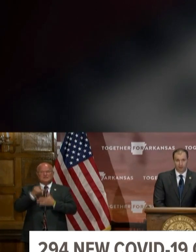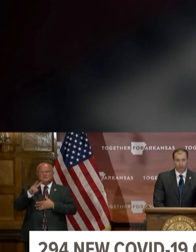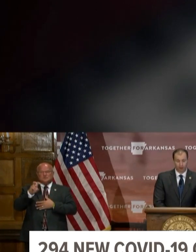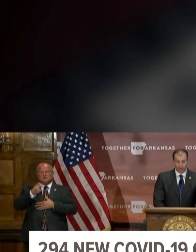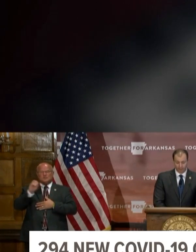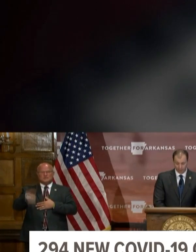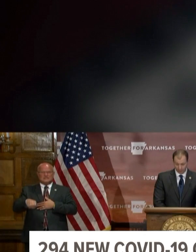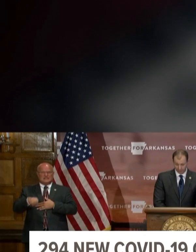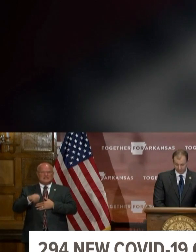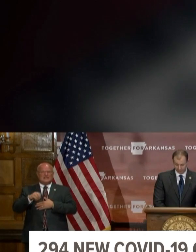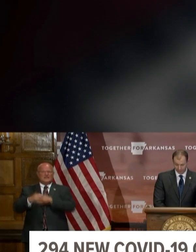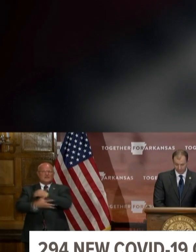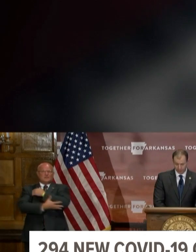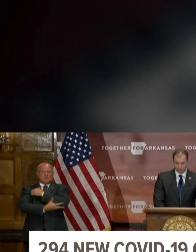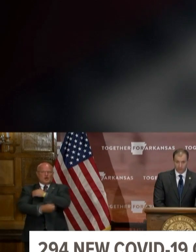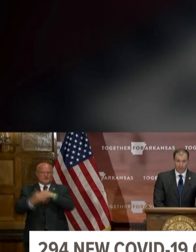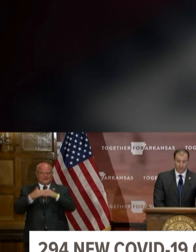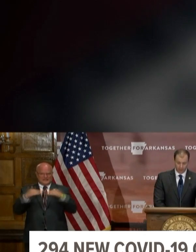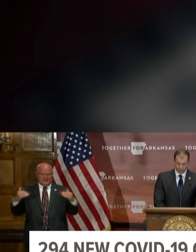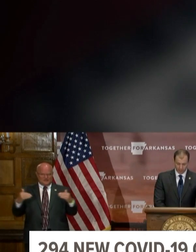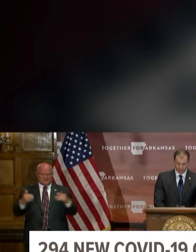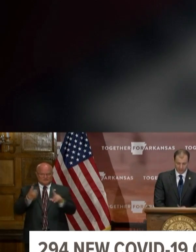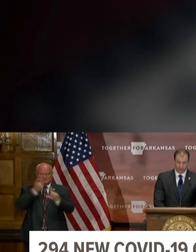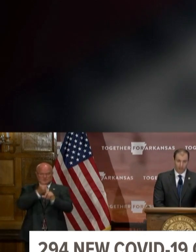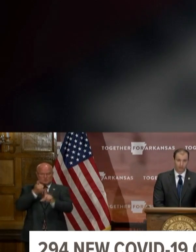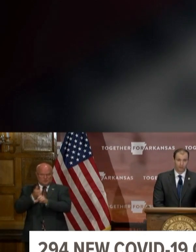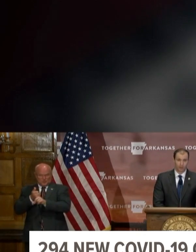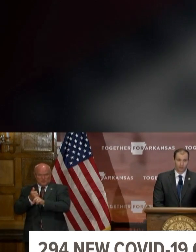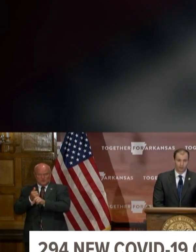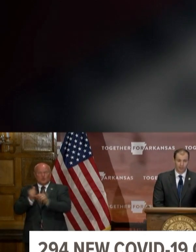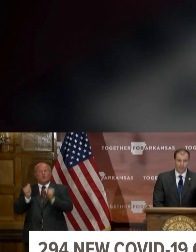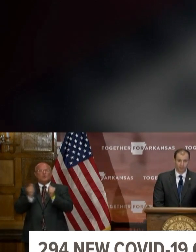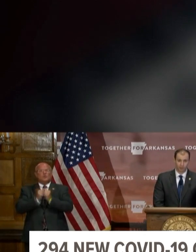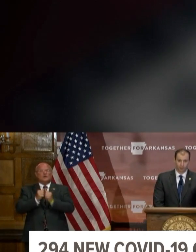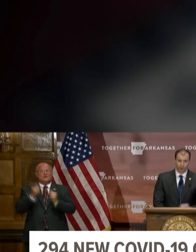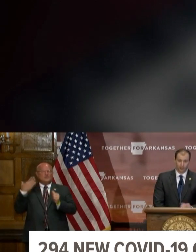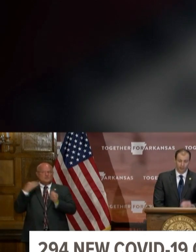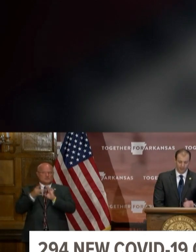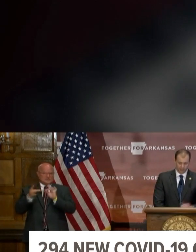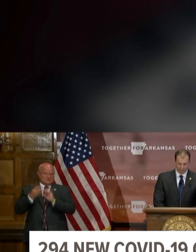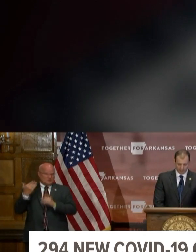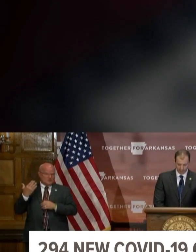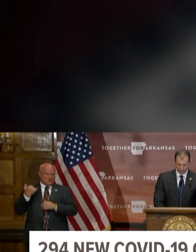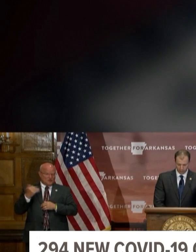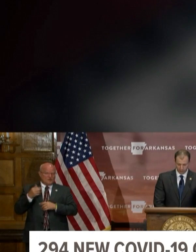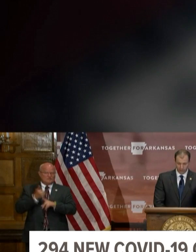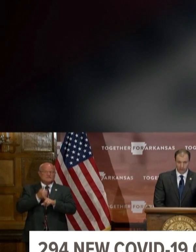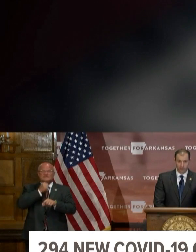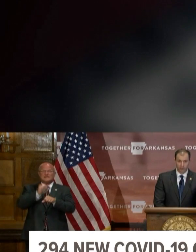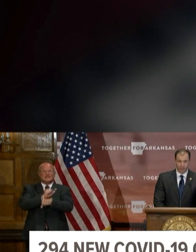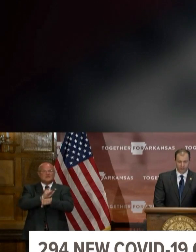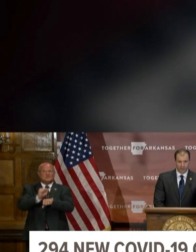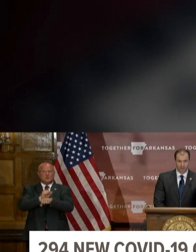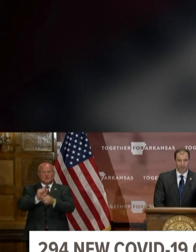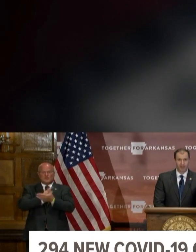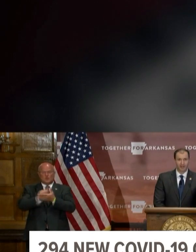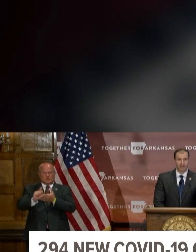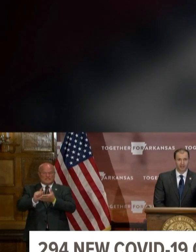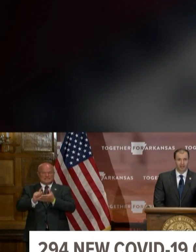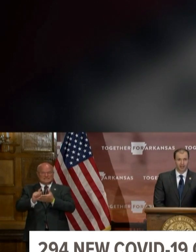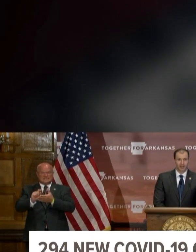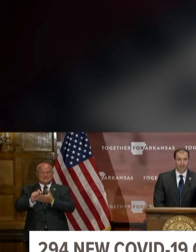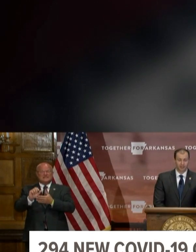of the federal poverty level. So if you hit those boxes along with the ones we mentioned before of being unemployed during those weeks